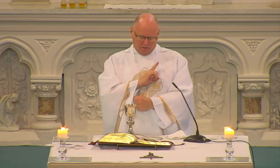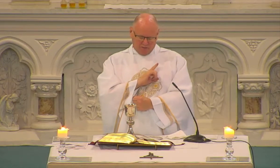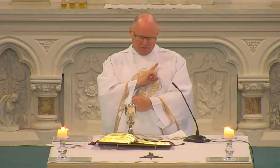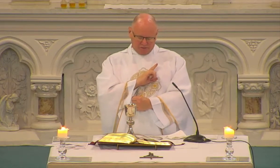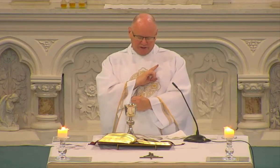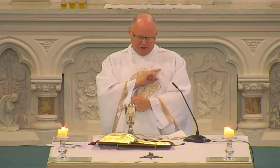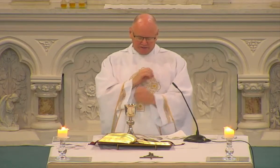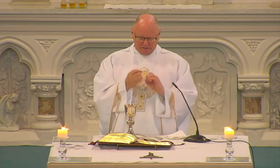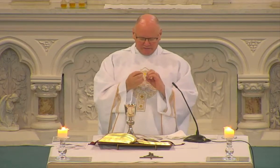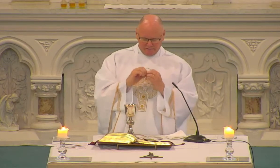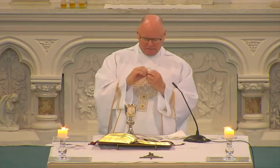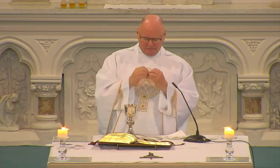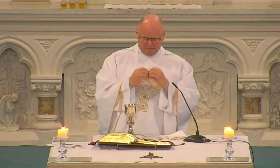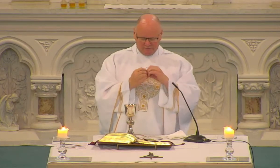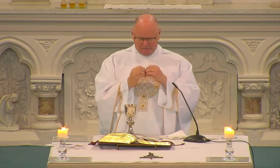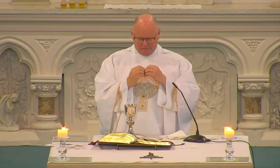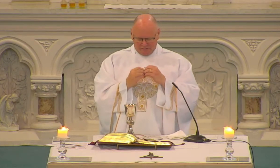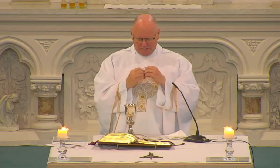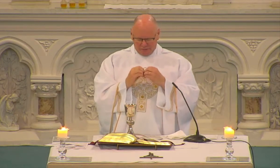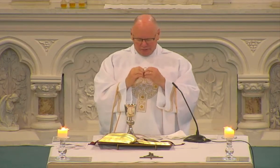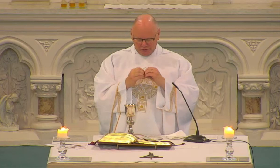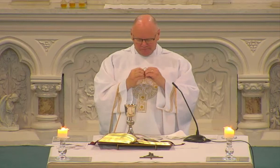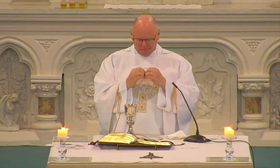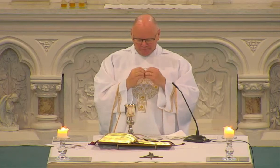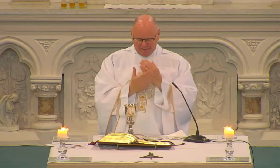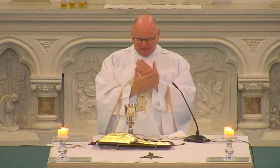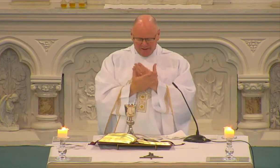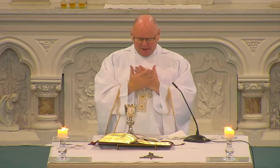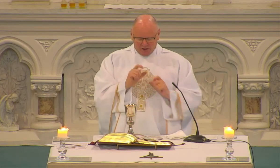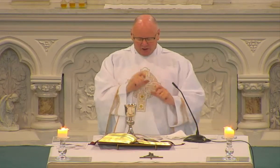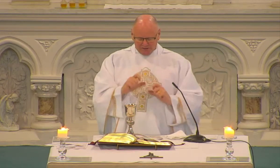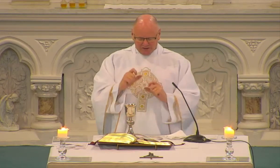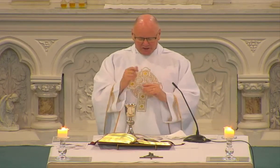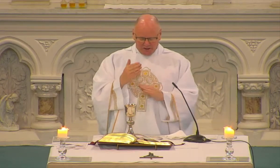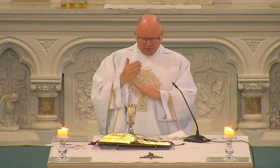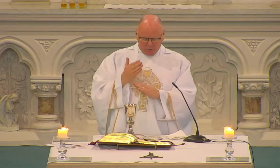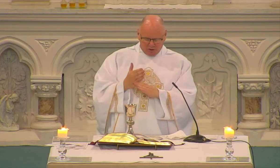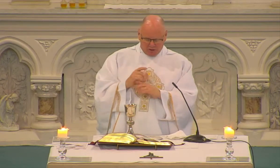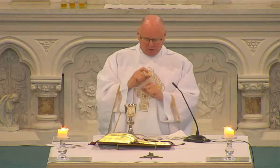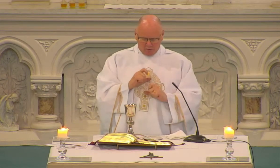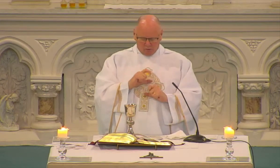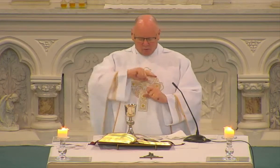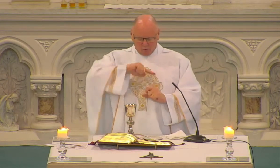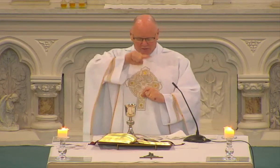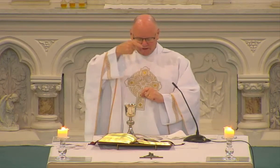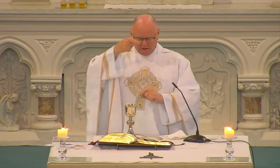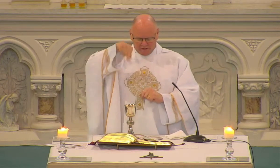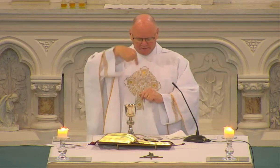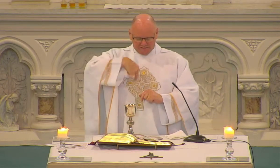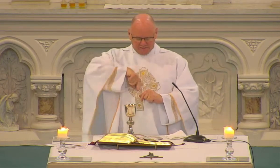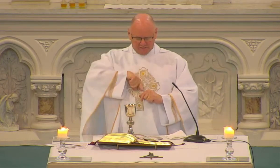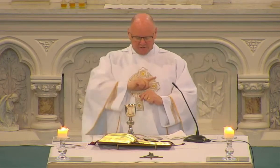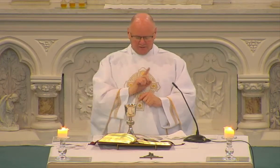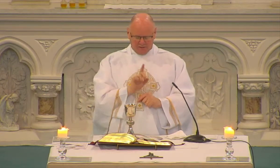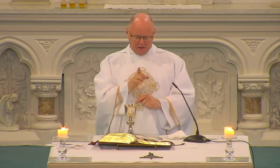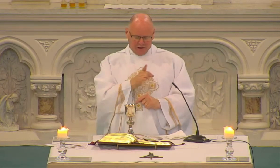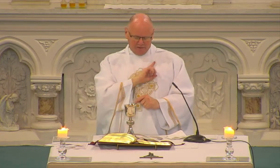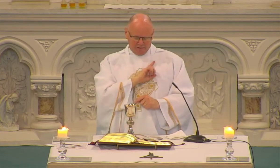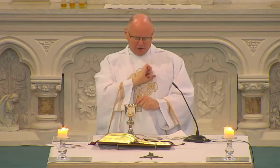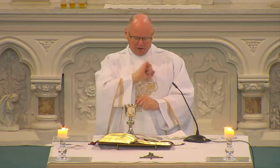so that the renewal constantly at work within us may be the cause